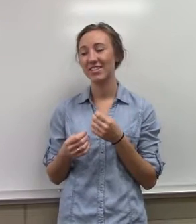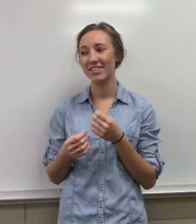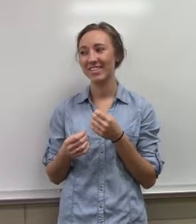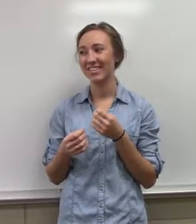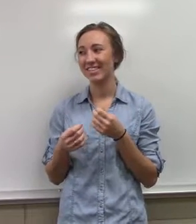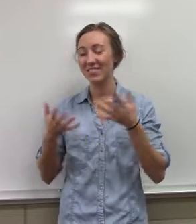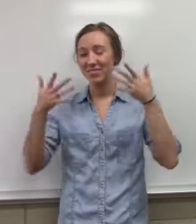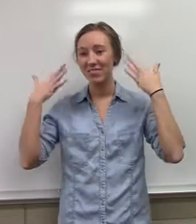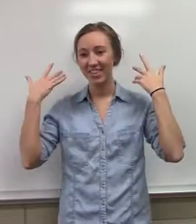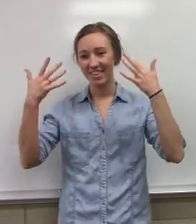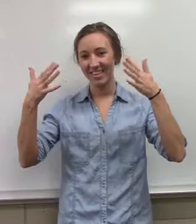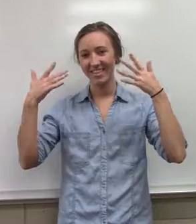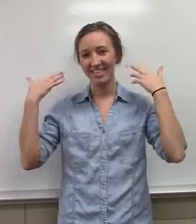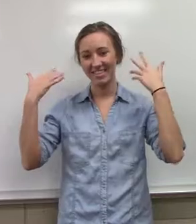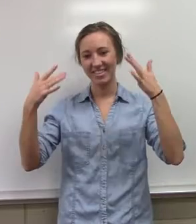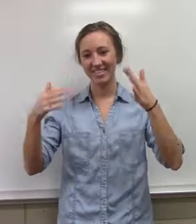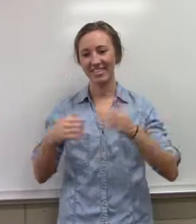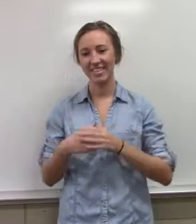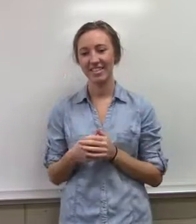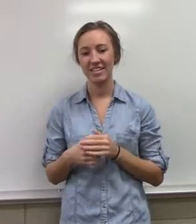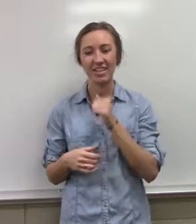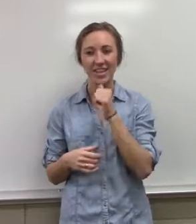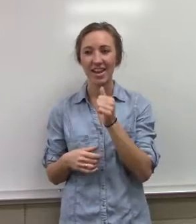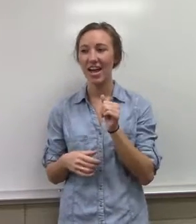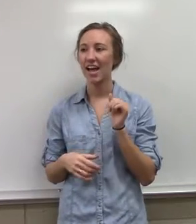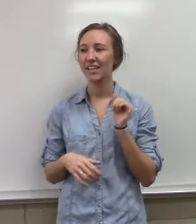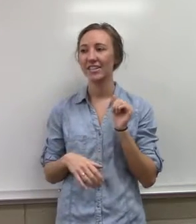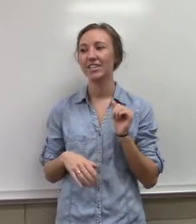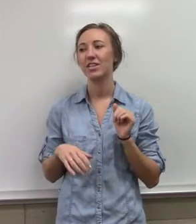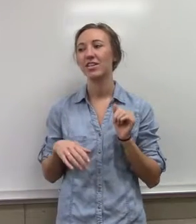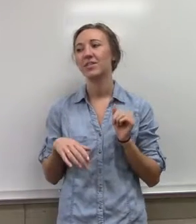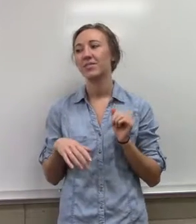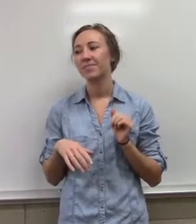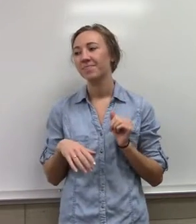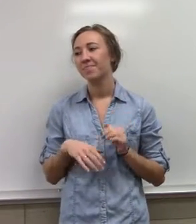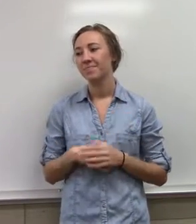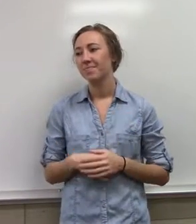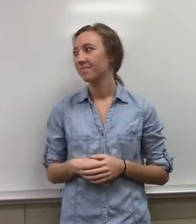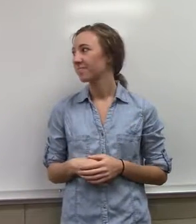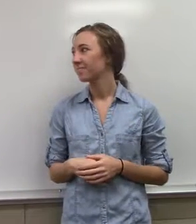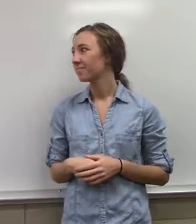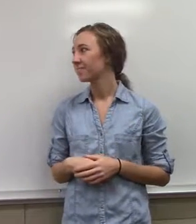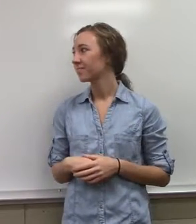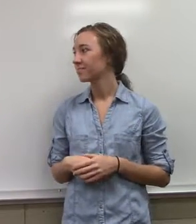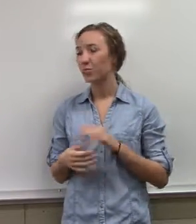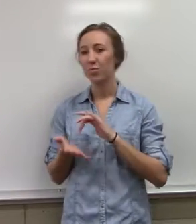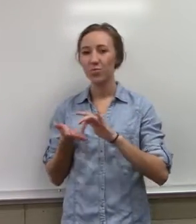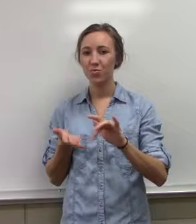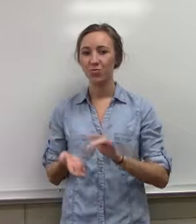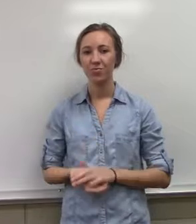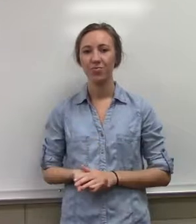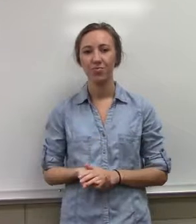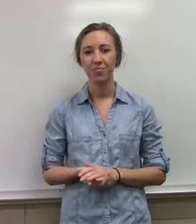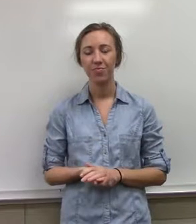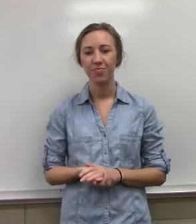screw you. Okay? You won't know what you're doing until you stand in front of a mirror or until you record yourself and see what your face